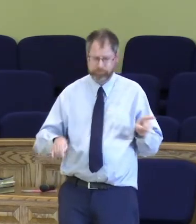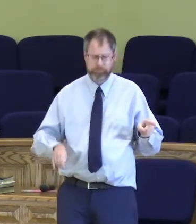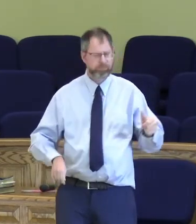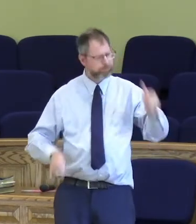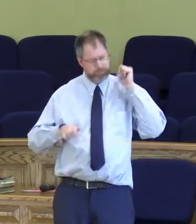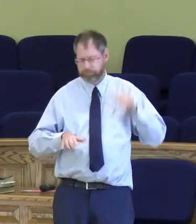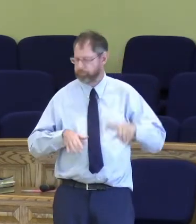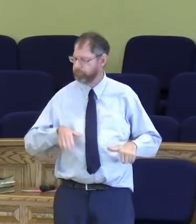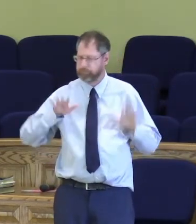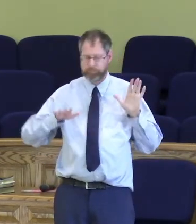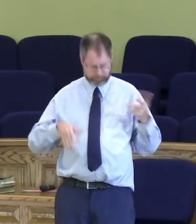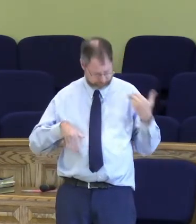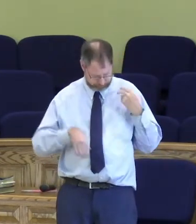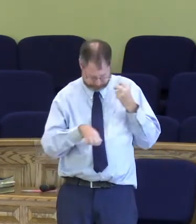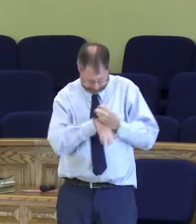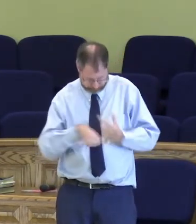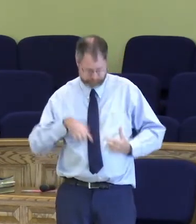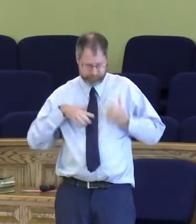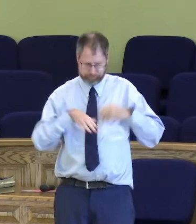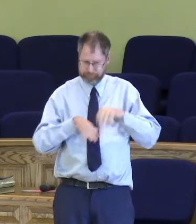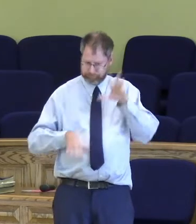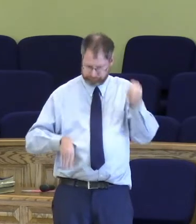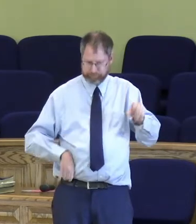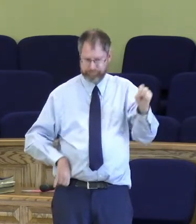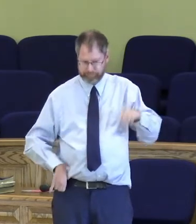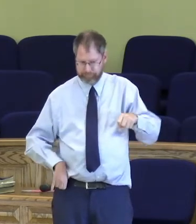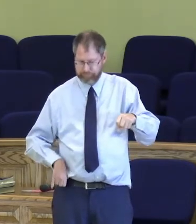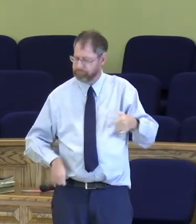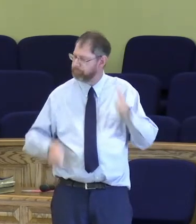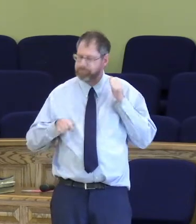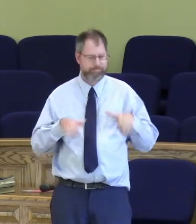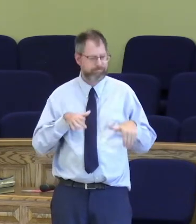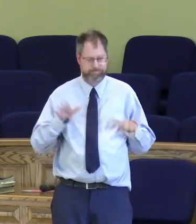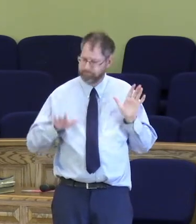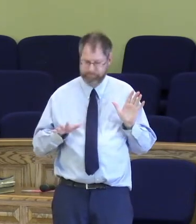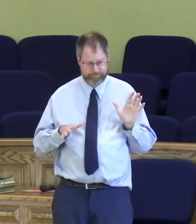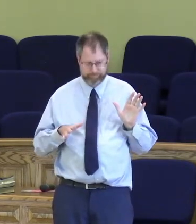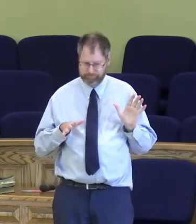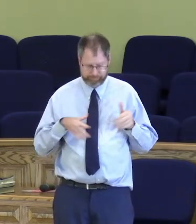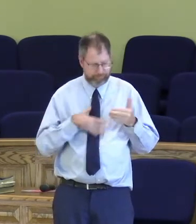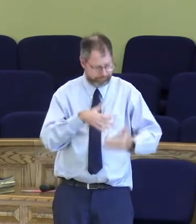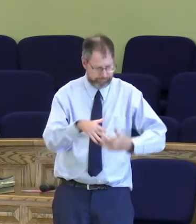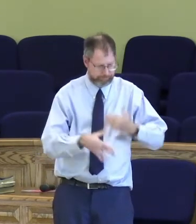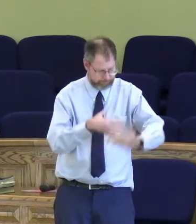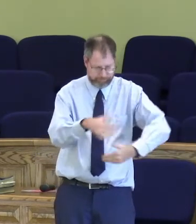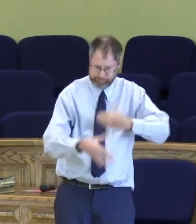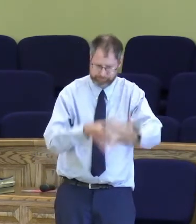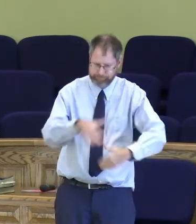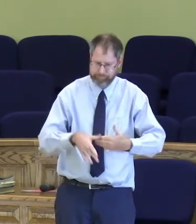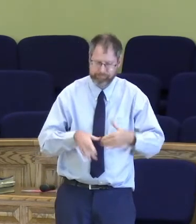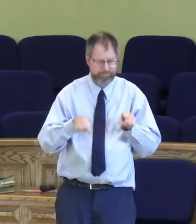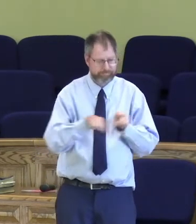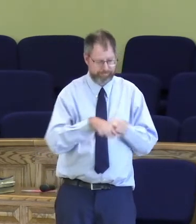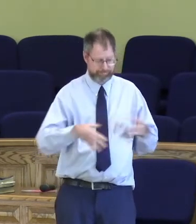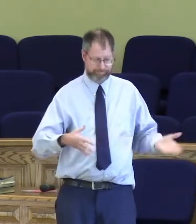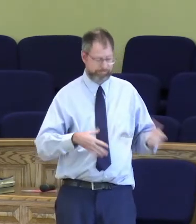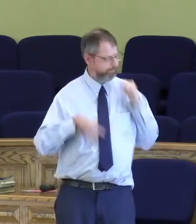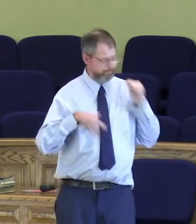on the continent of Africa. Again, he faced a hard life. Faced a hard life here in the States. Faced a hard times in Africa, but just kept